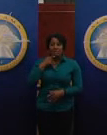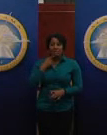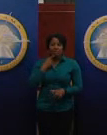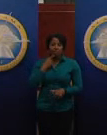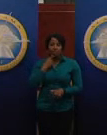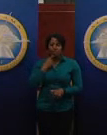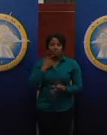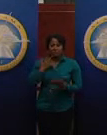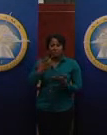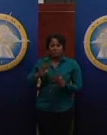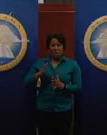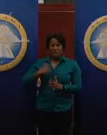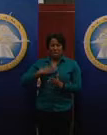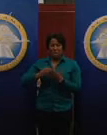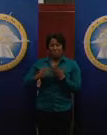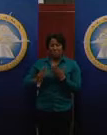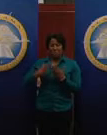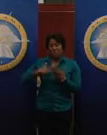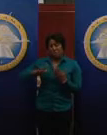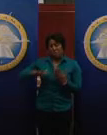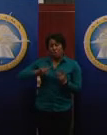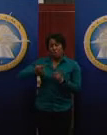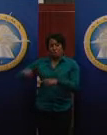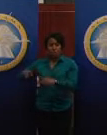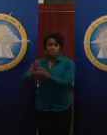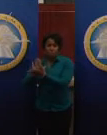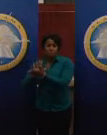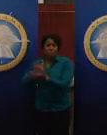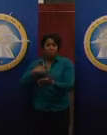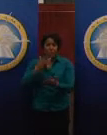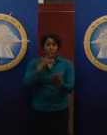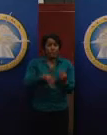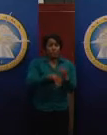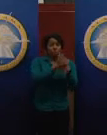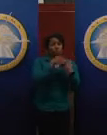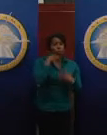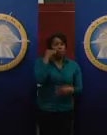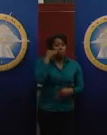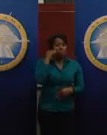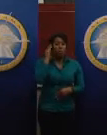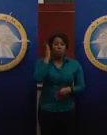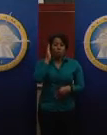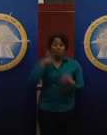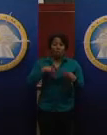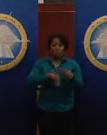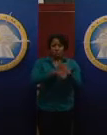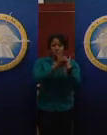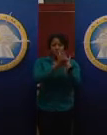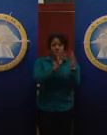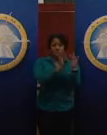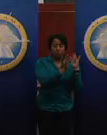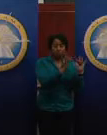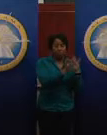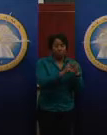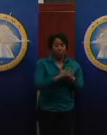student to learn from home. And so we'll have a remote learning option. We have used money that was given to the